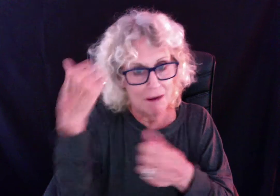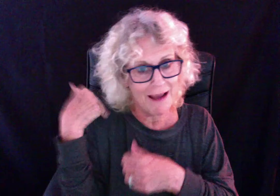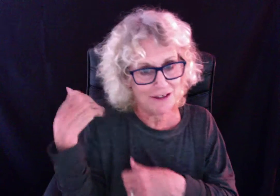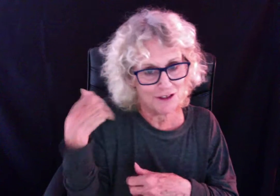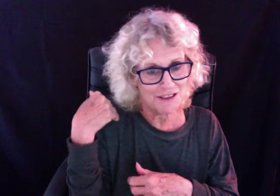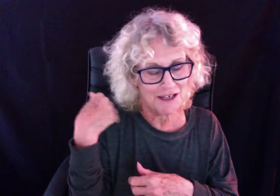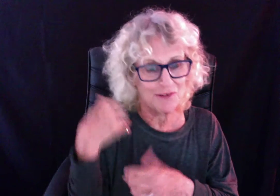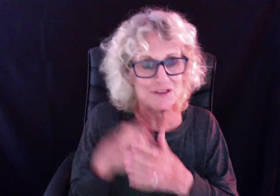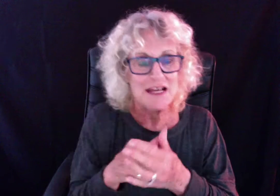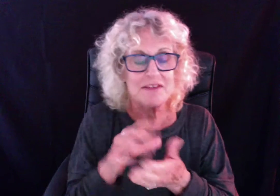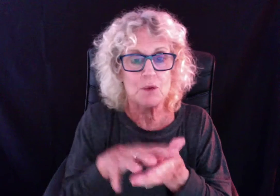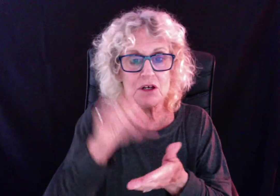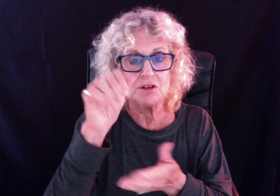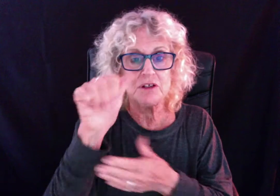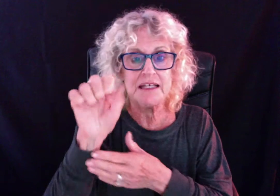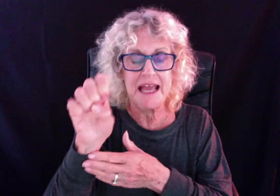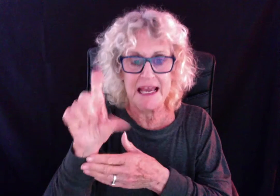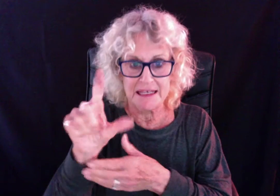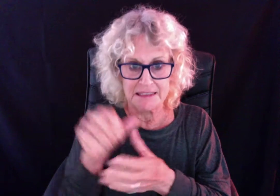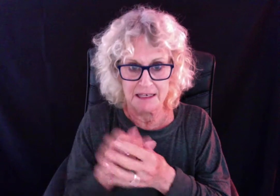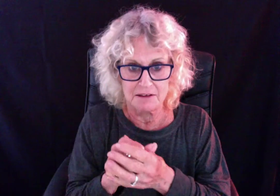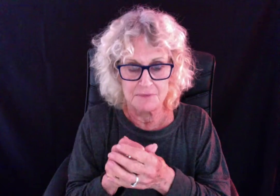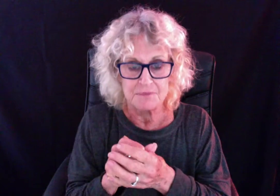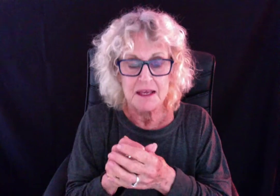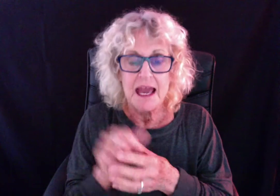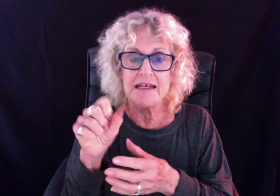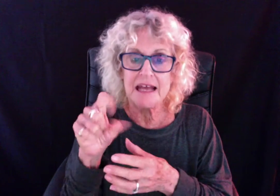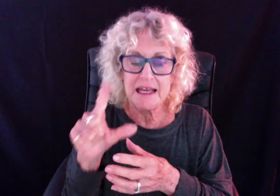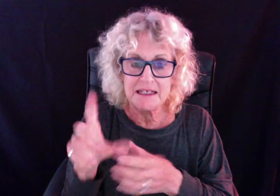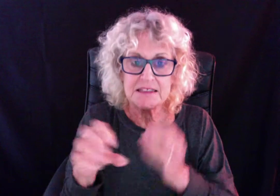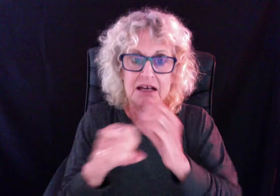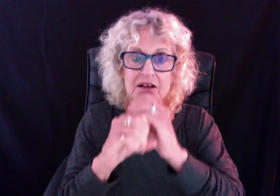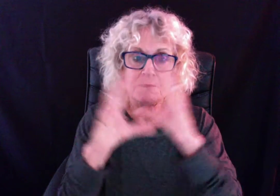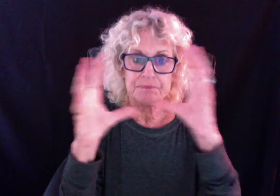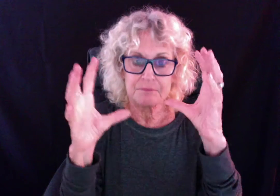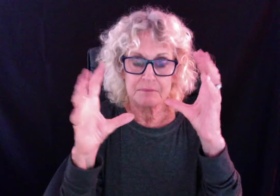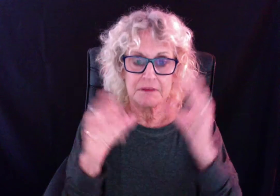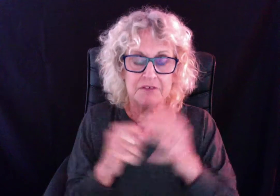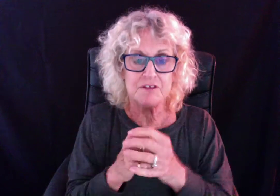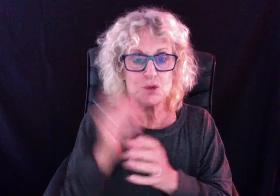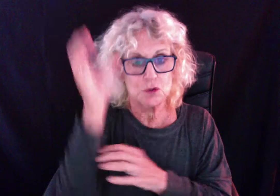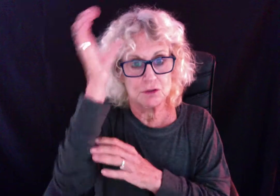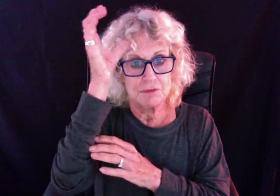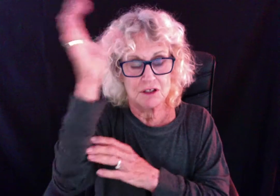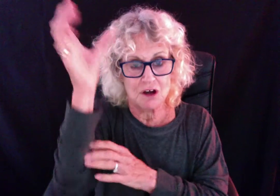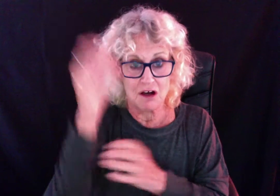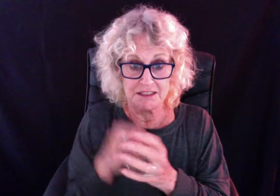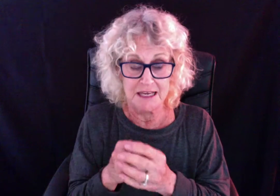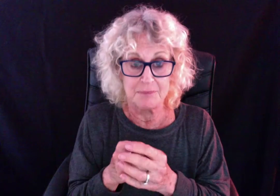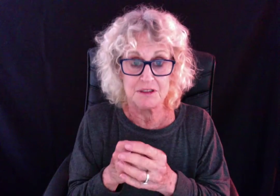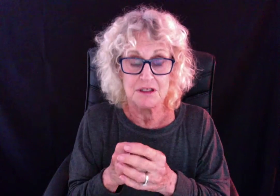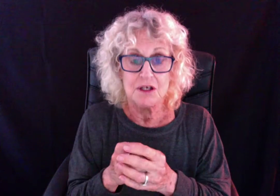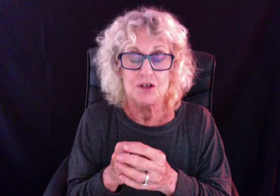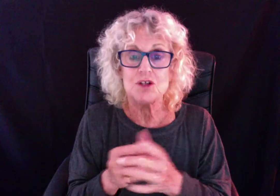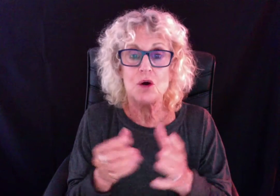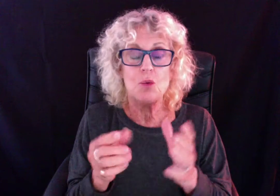remind ourselves that we are learning ASL, and in ASL, the visual concept. So we